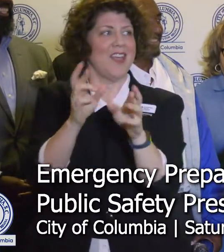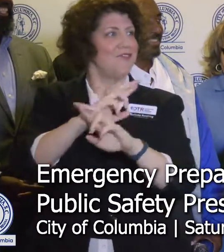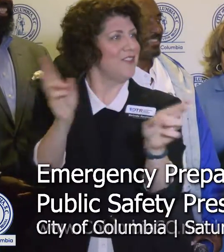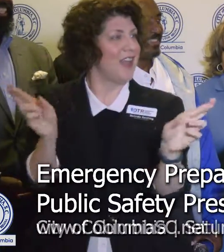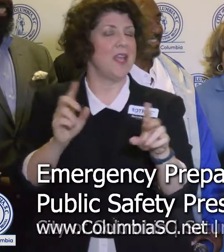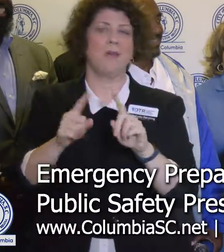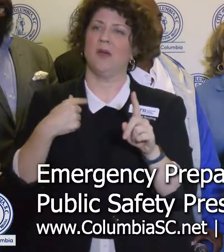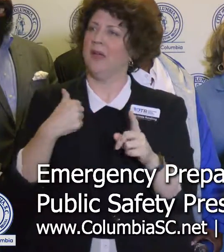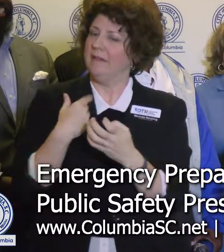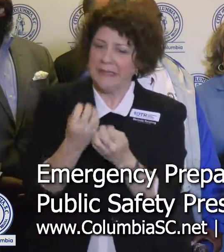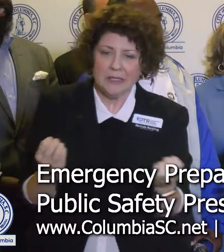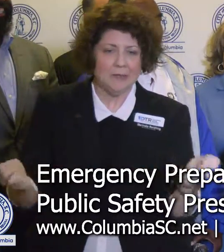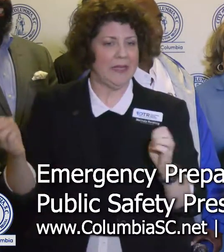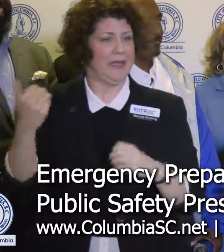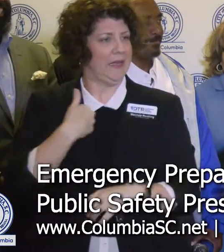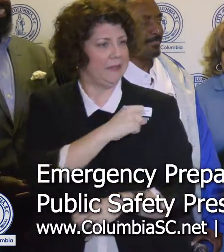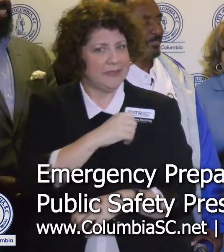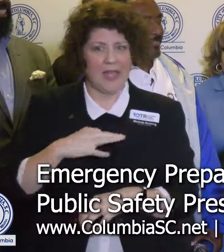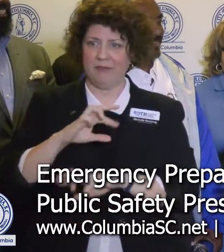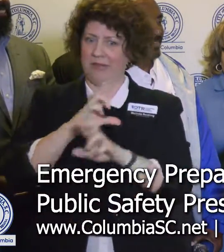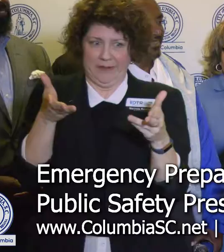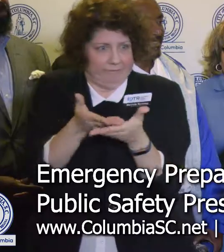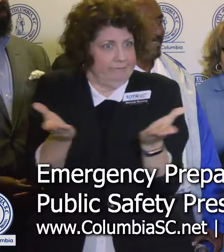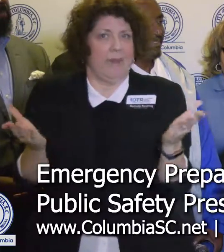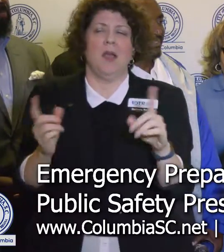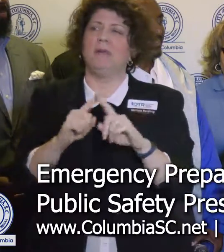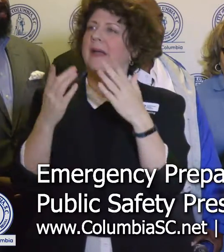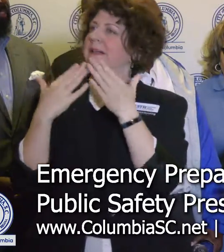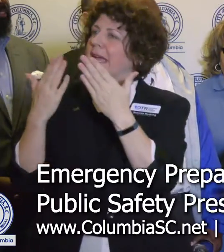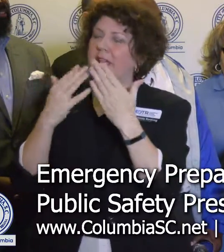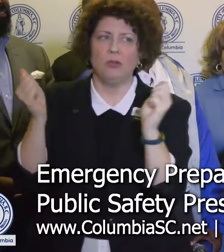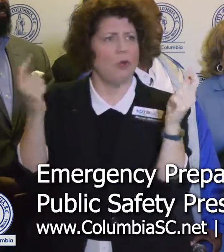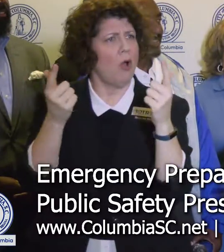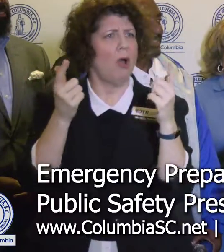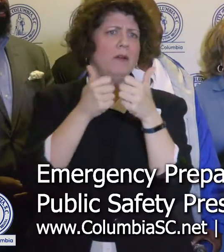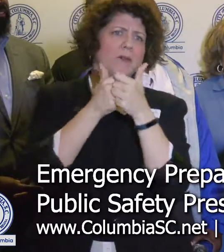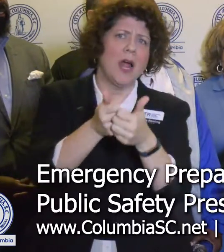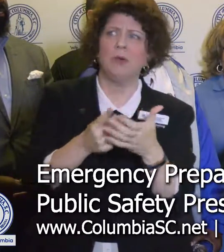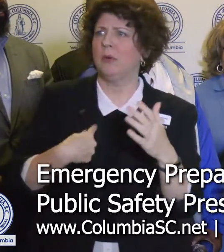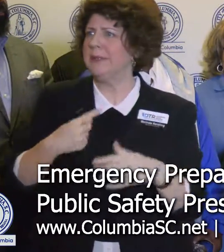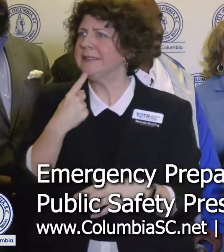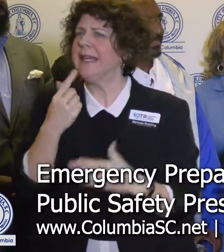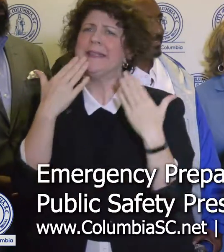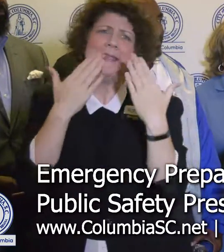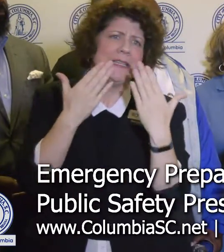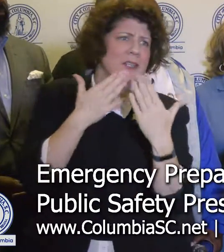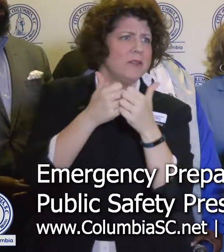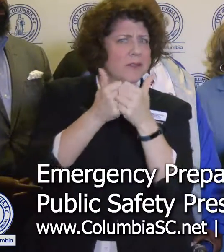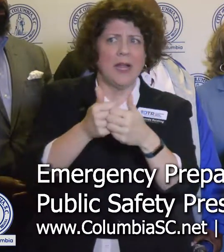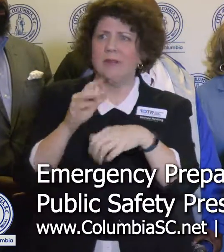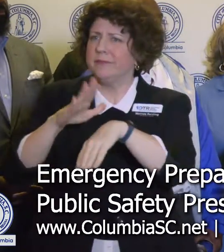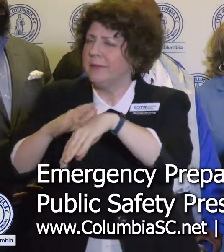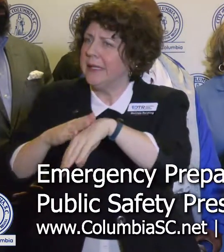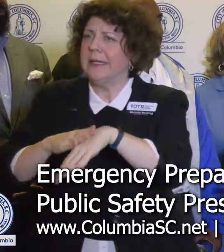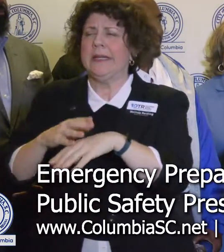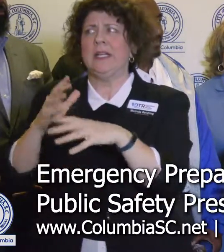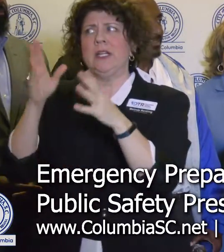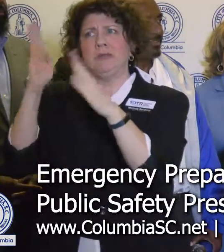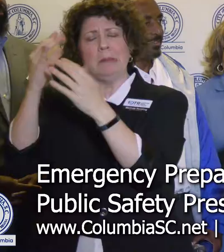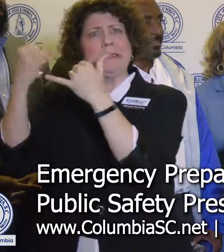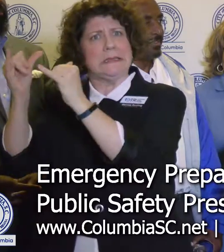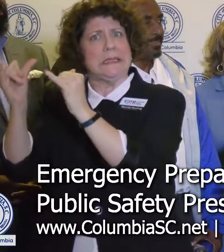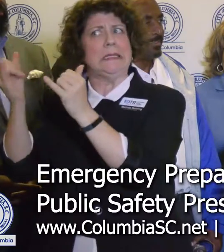we've got equipment and personnel. So, again, thank you, everybody, for listening to us, continuing to heed these warnings. We're not out of the trouble yet.